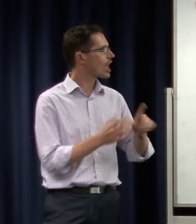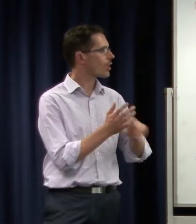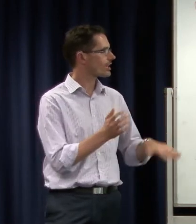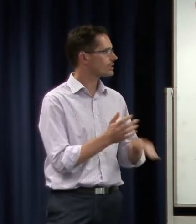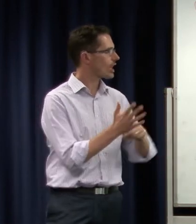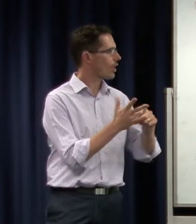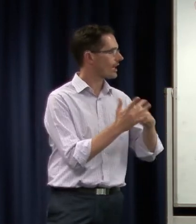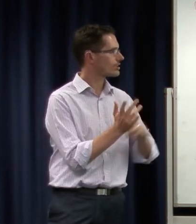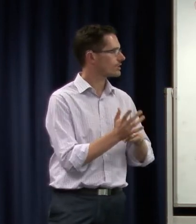This location,